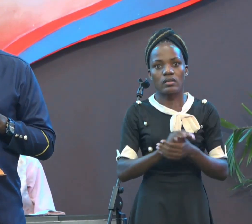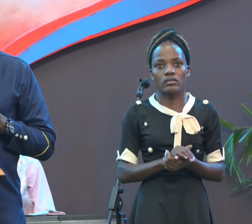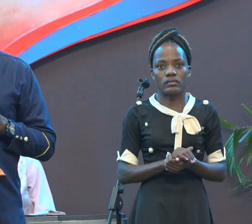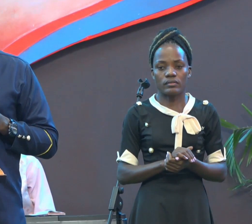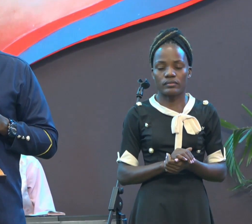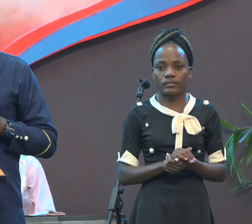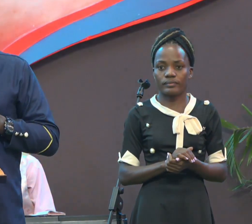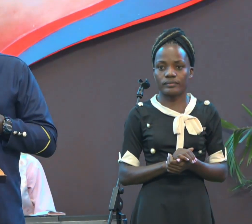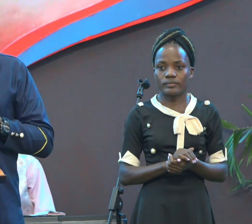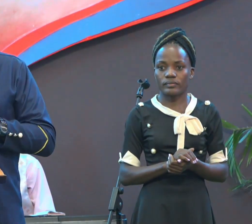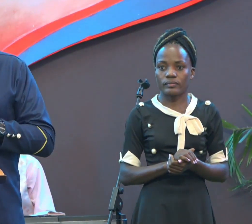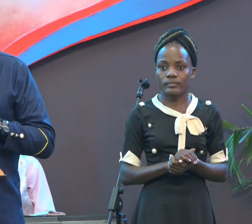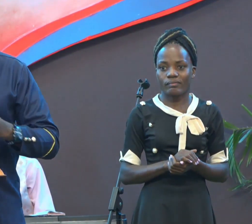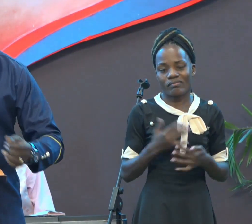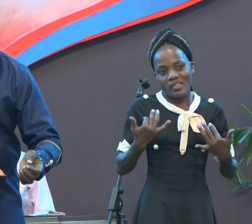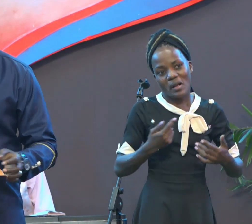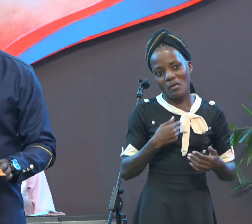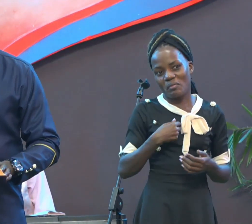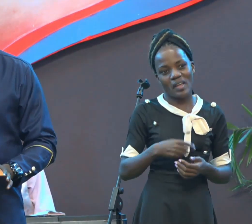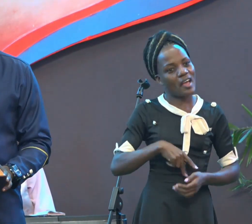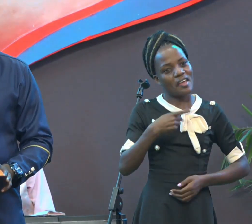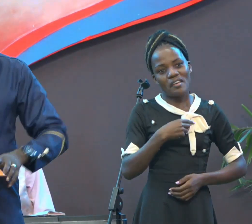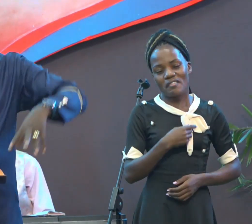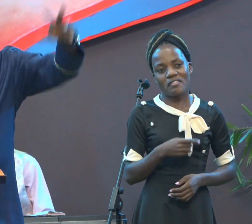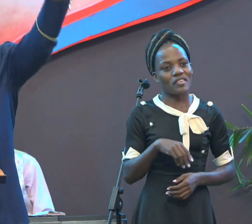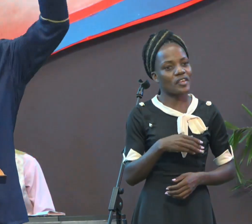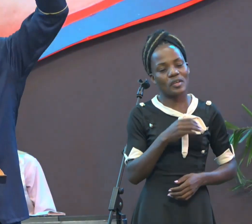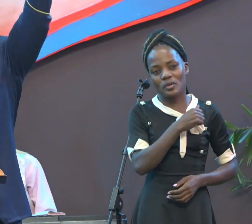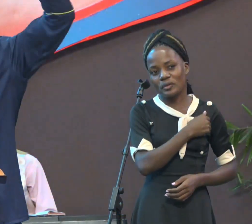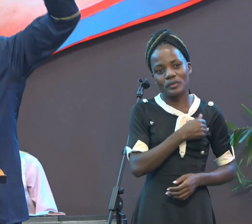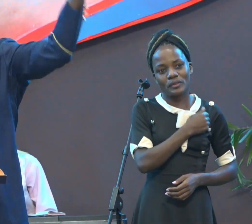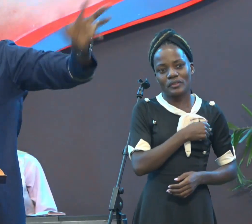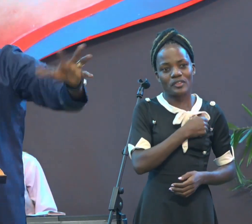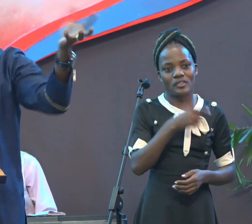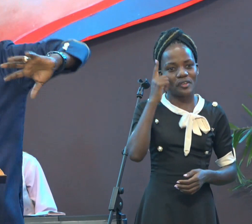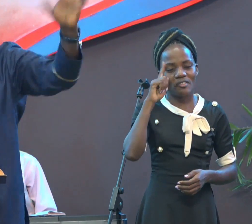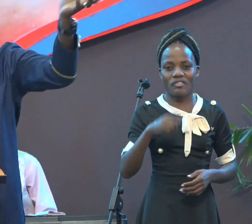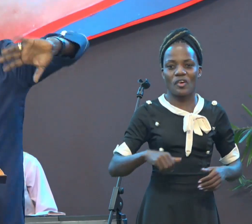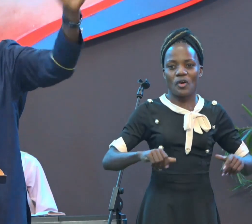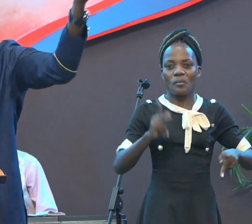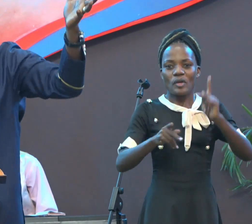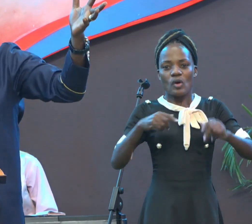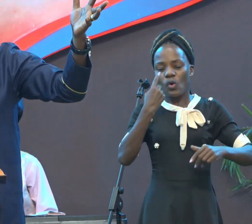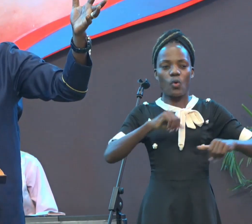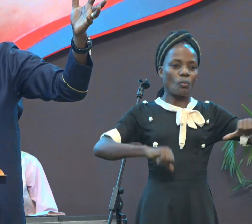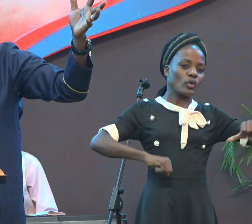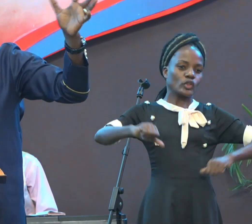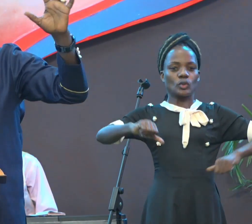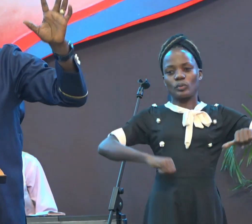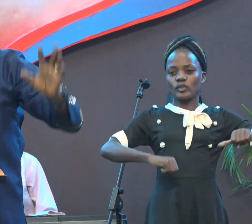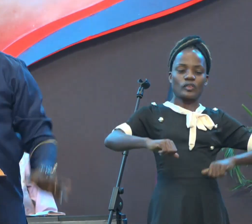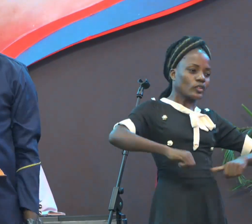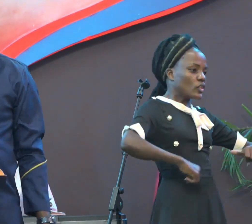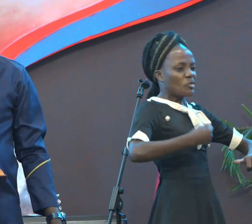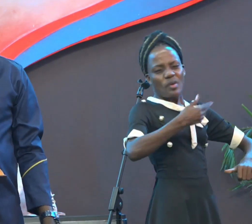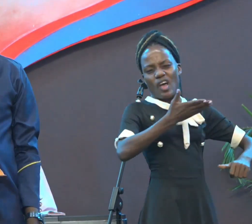world. Iranze wensasira abewana. And that's why I am. Zensura munyumbe singo kubole nungi. Those who boast that